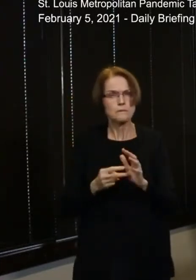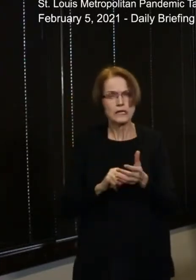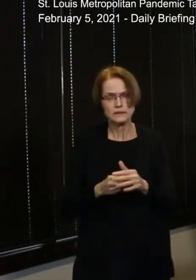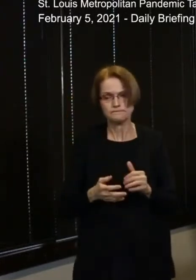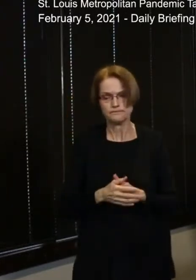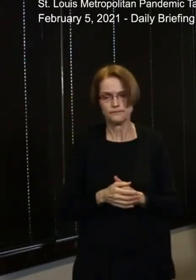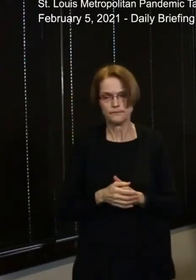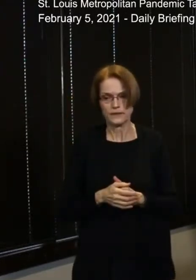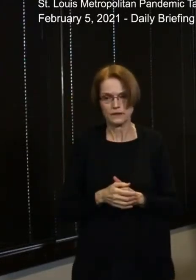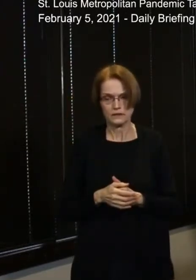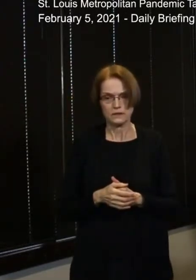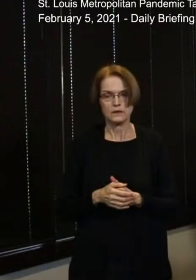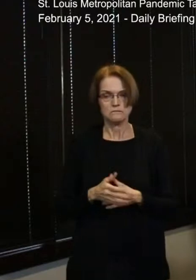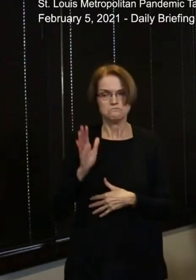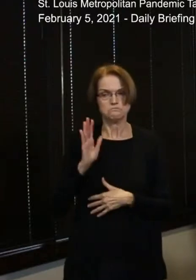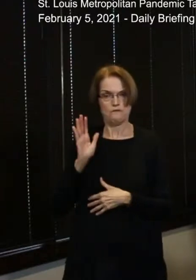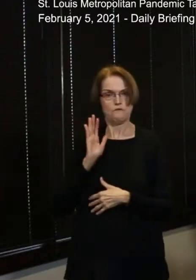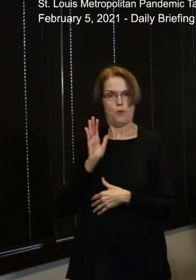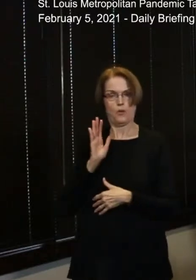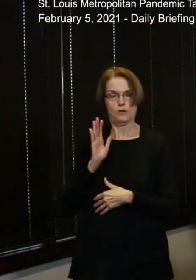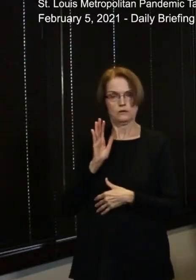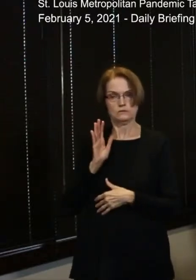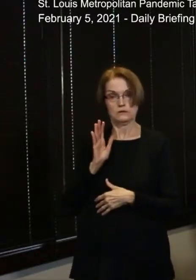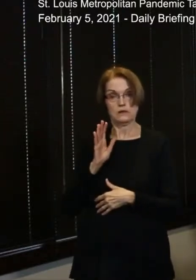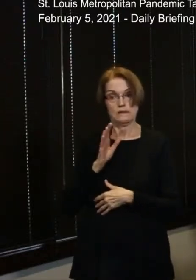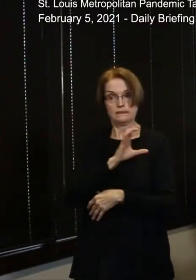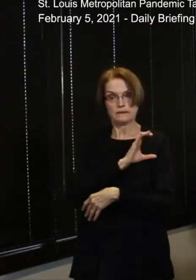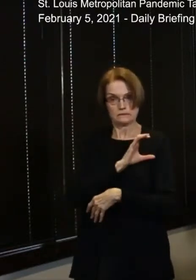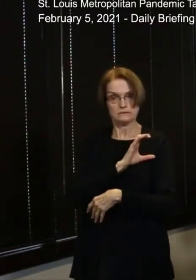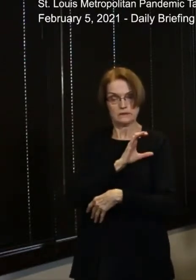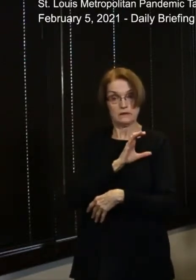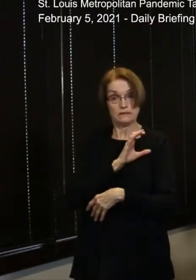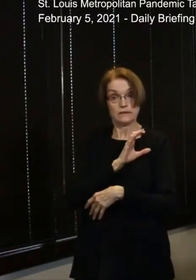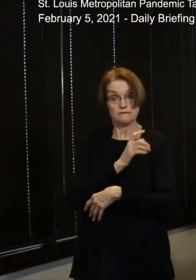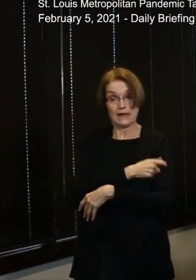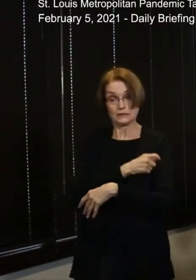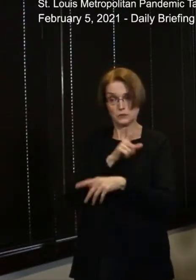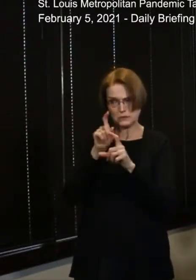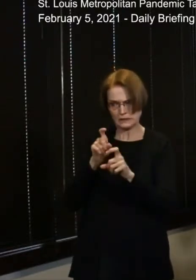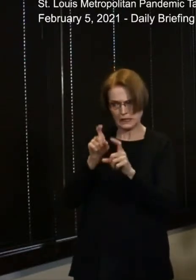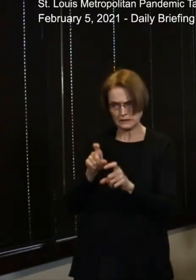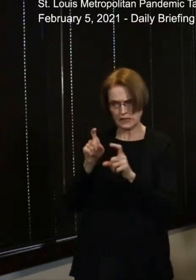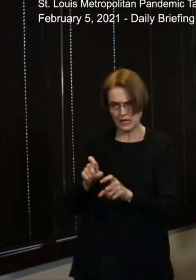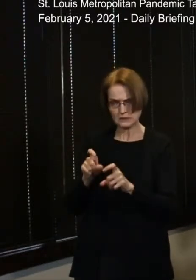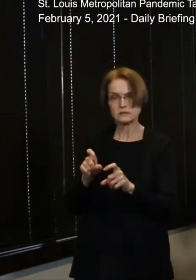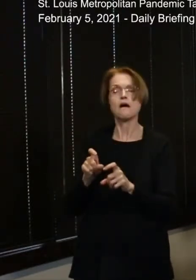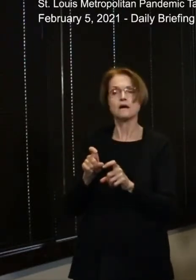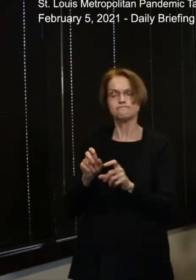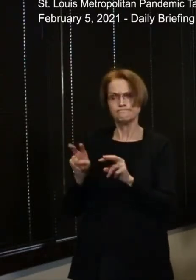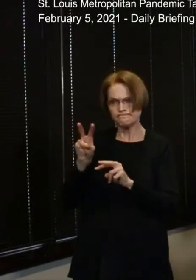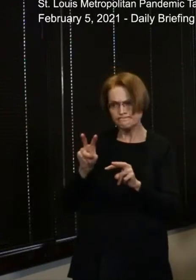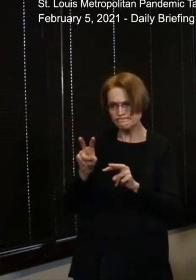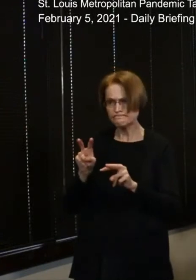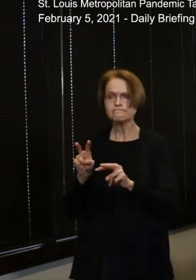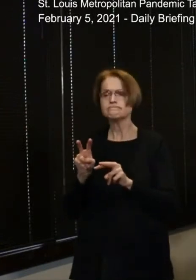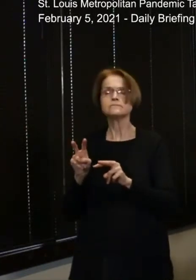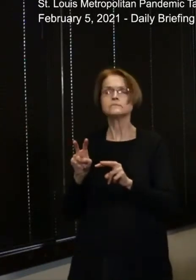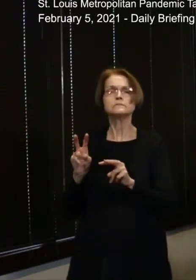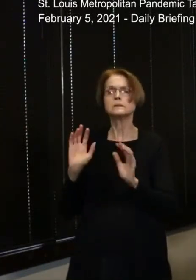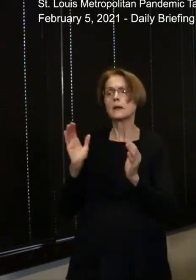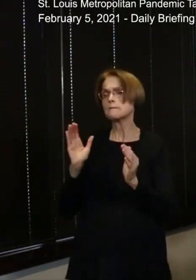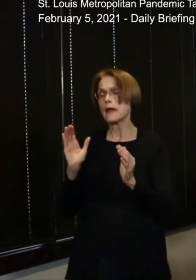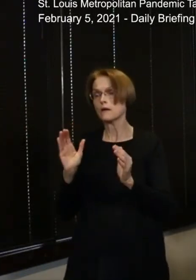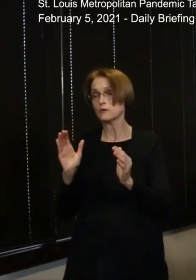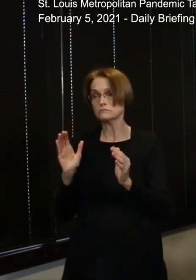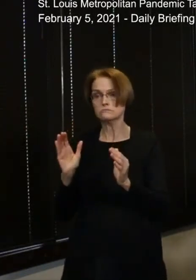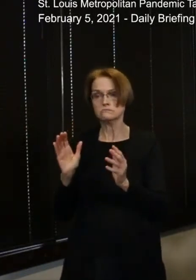When the vaccines were evaluated in the clinical trials, the endpoints were, did a person get severely sick or did they